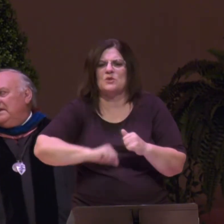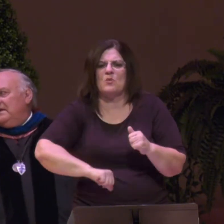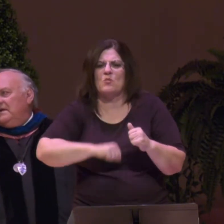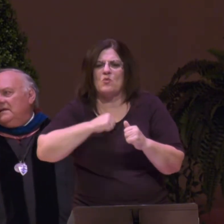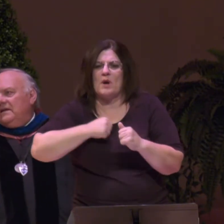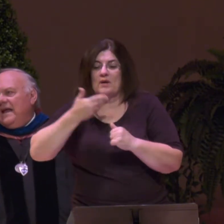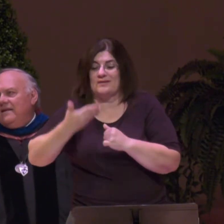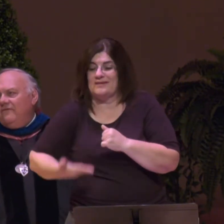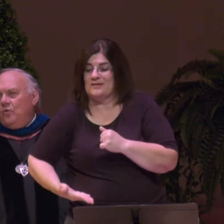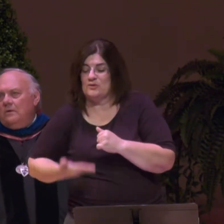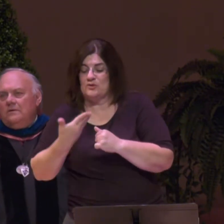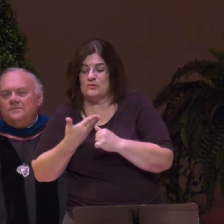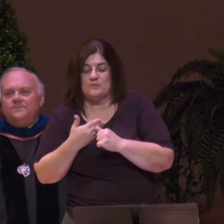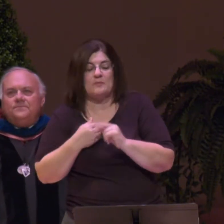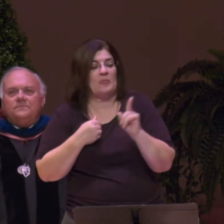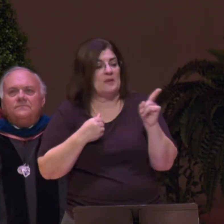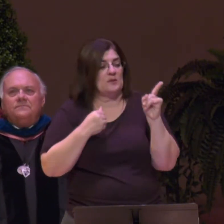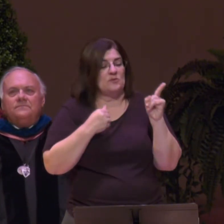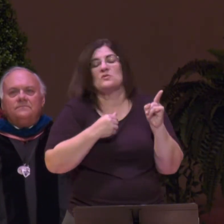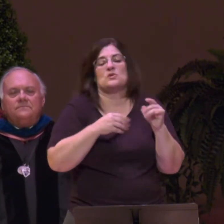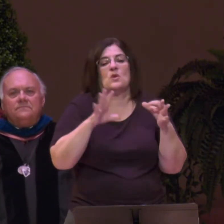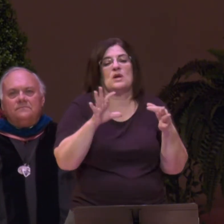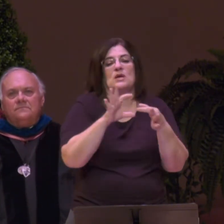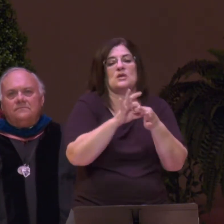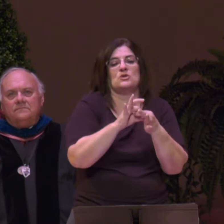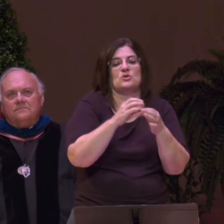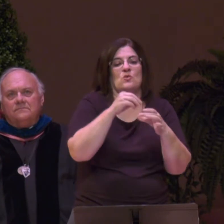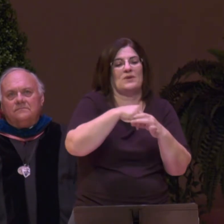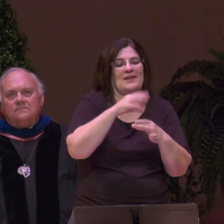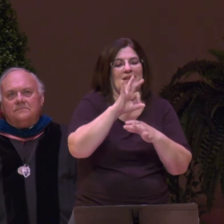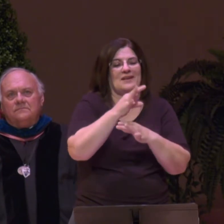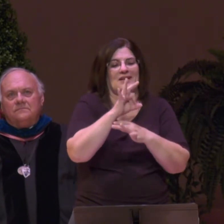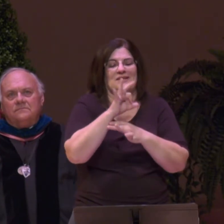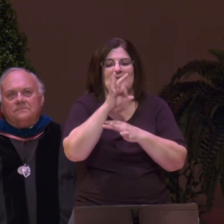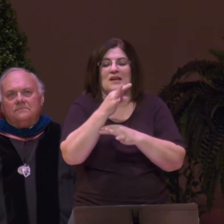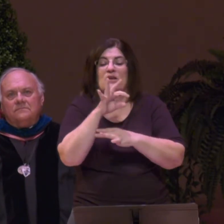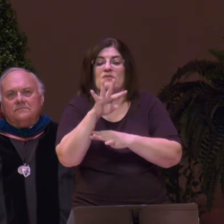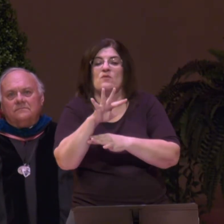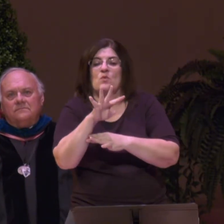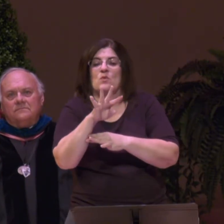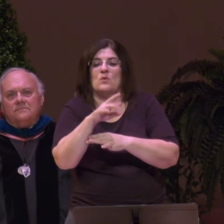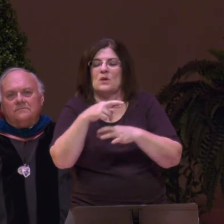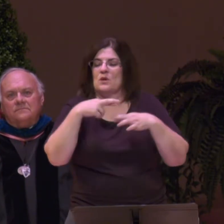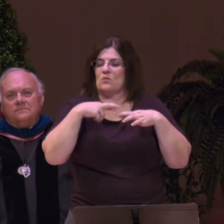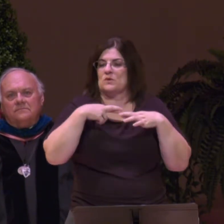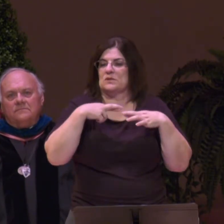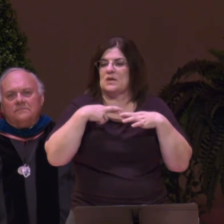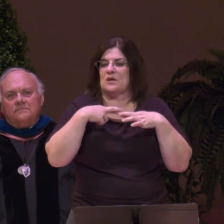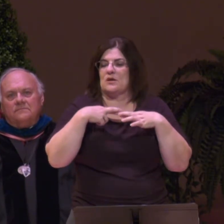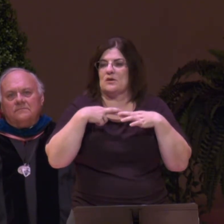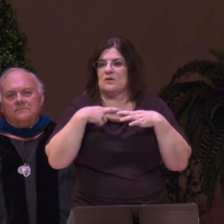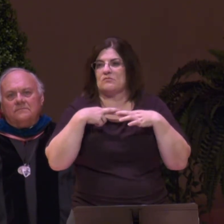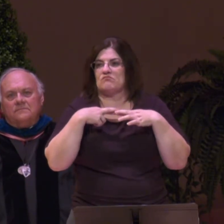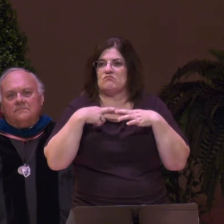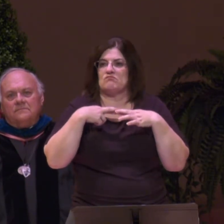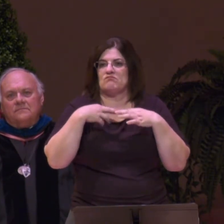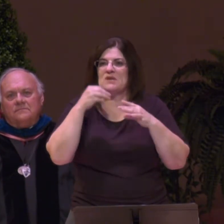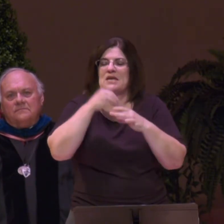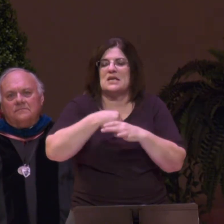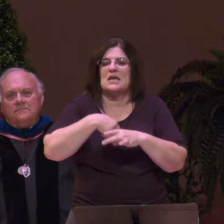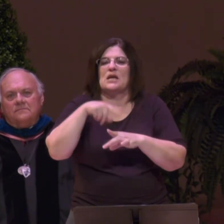joined Troy University as a senior vice chancellor in 1994. He retired